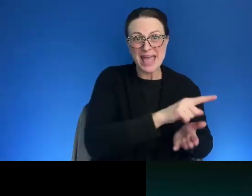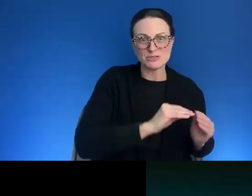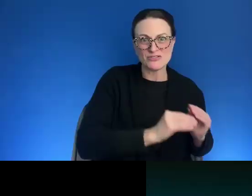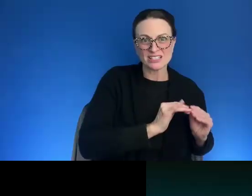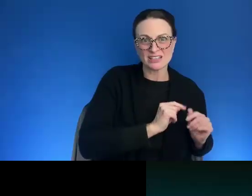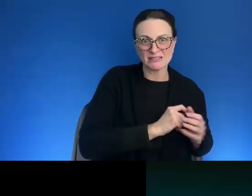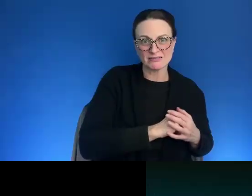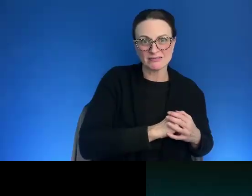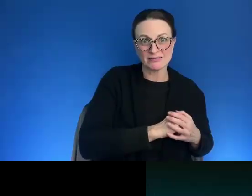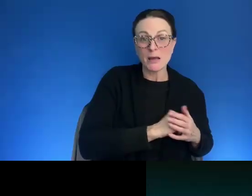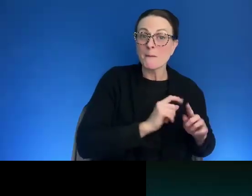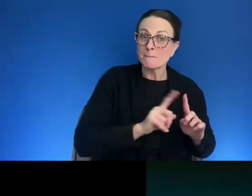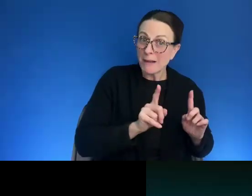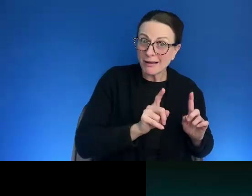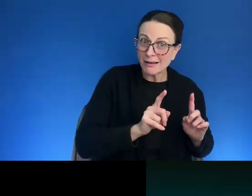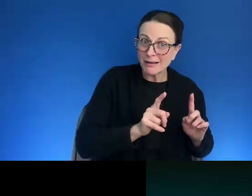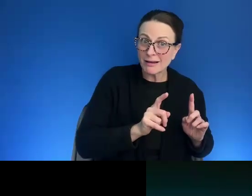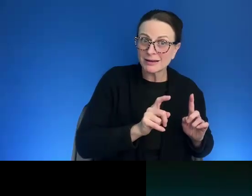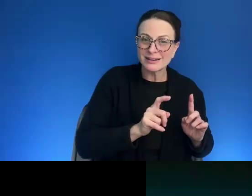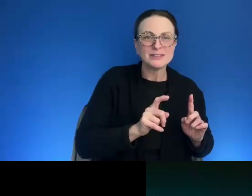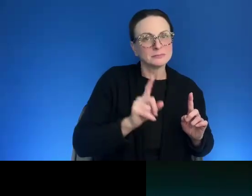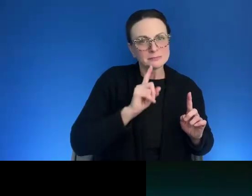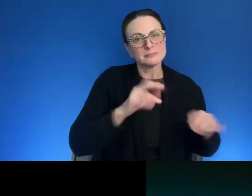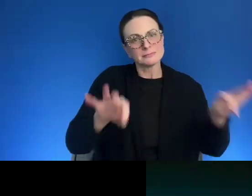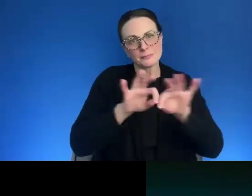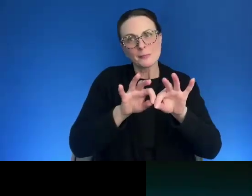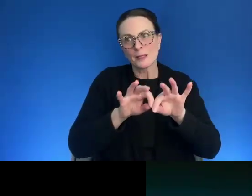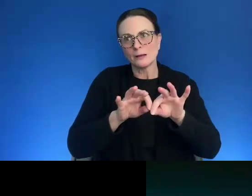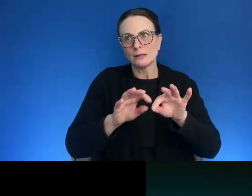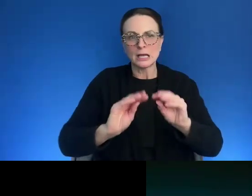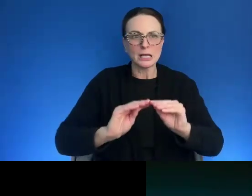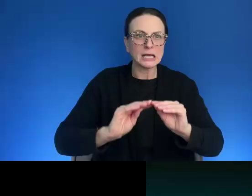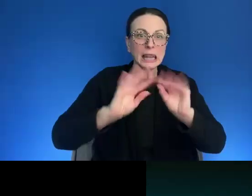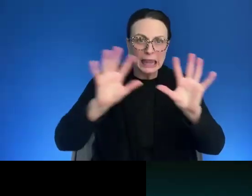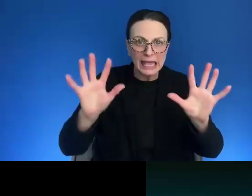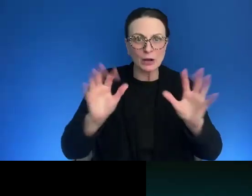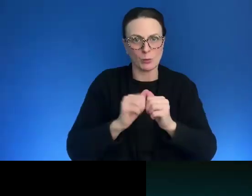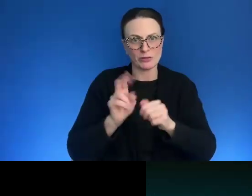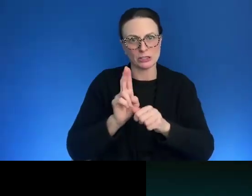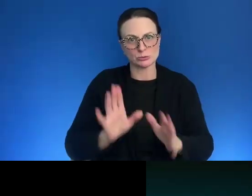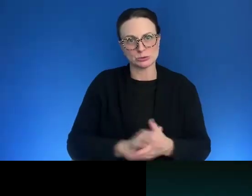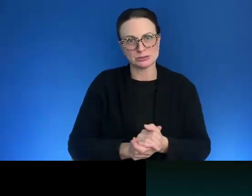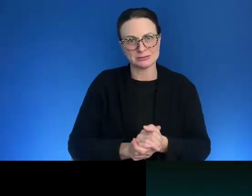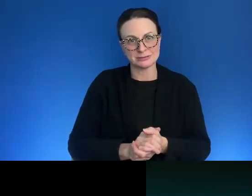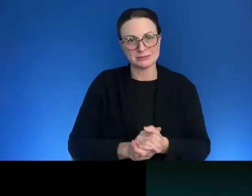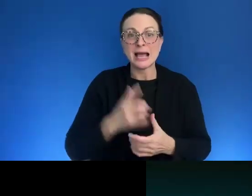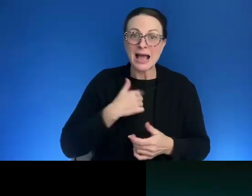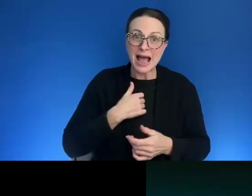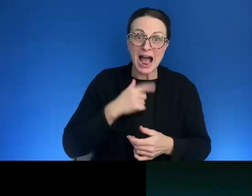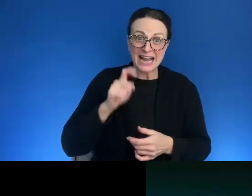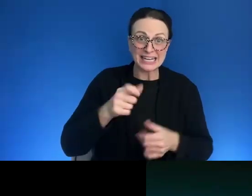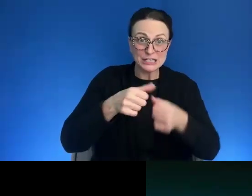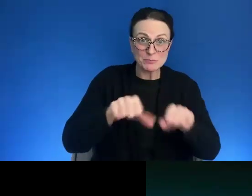it. But here is, it's really important to be very clear with your customers. Hey, I need a deposit up